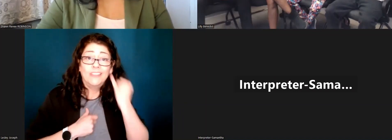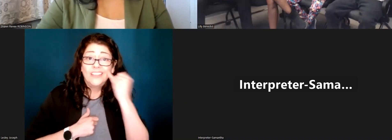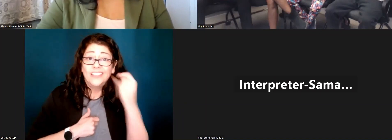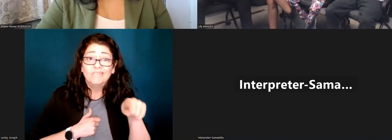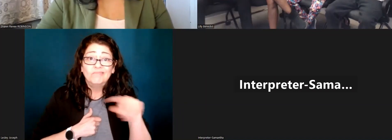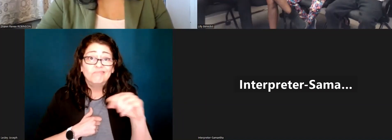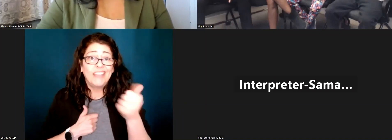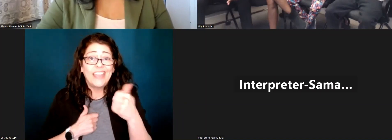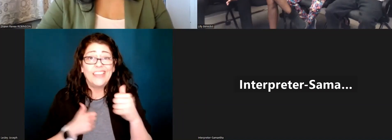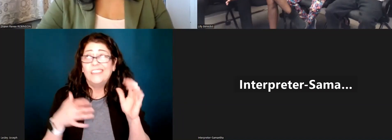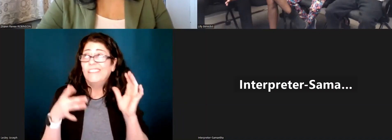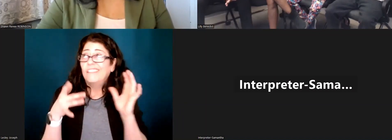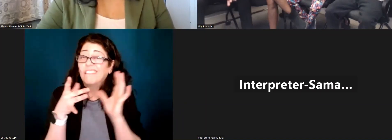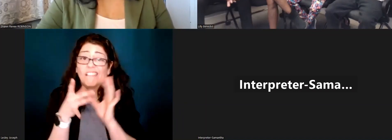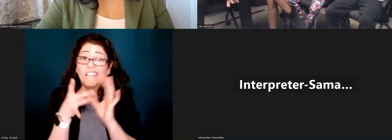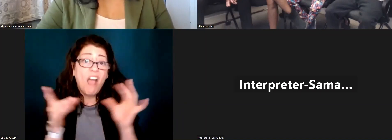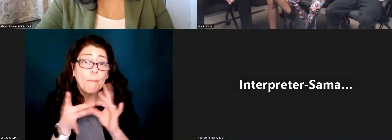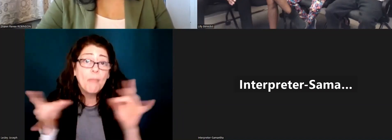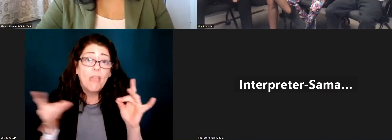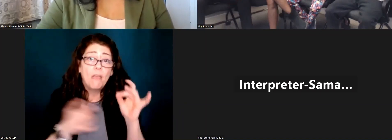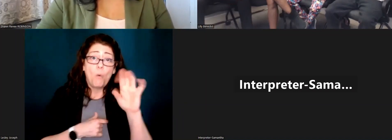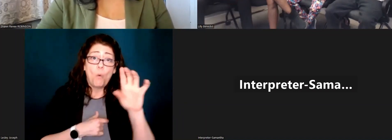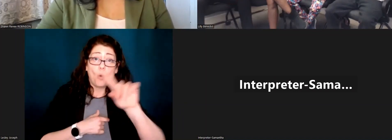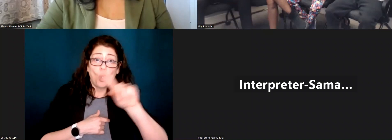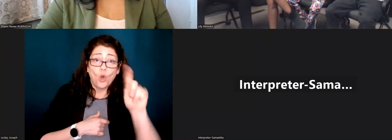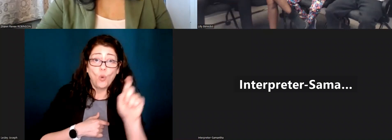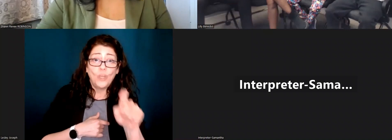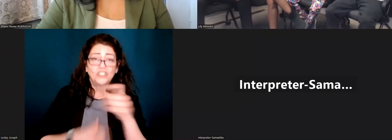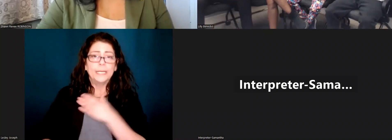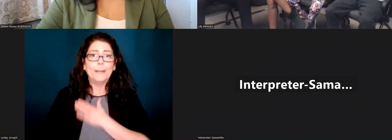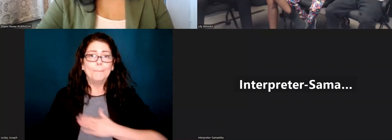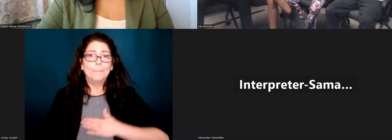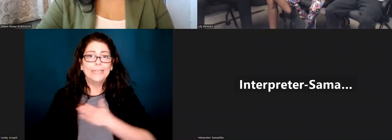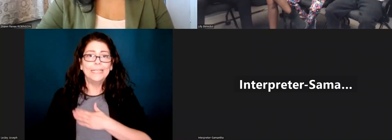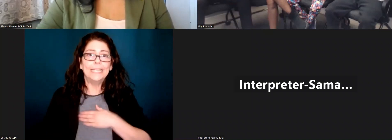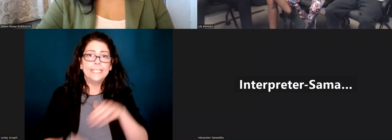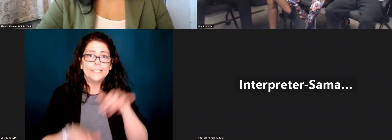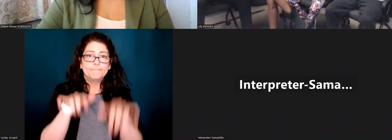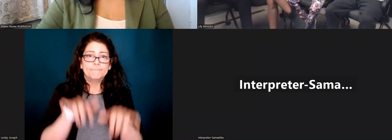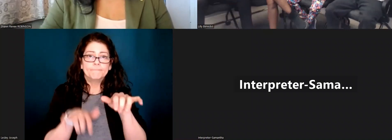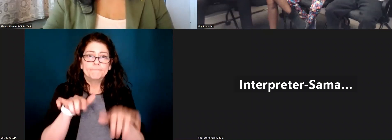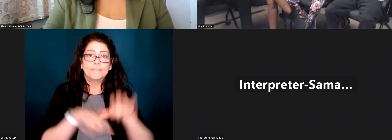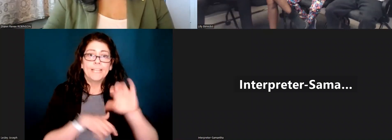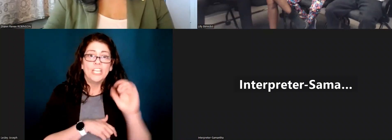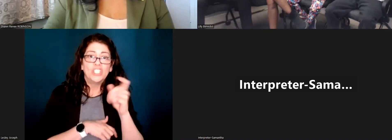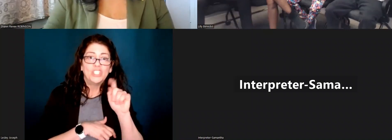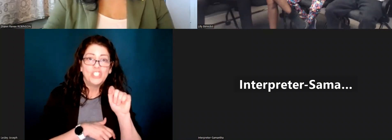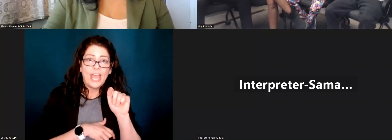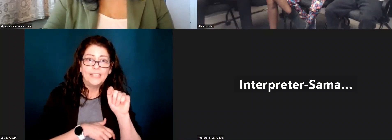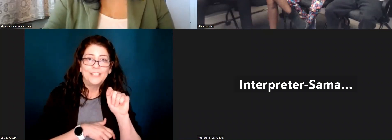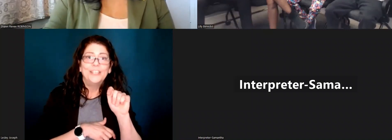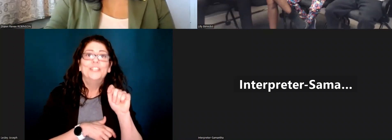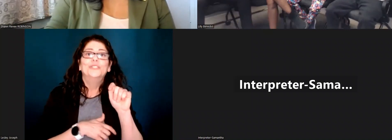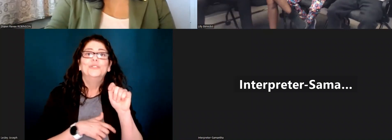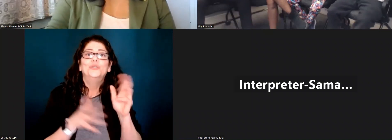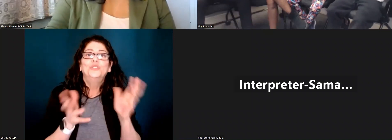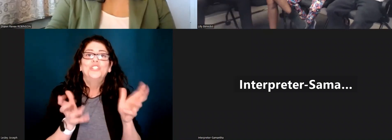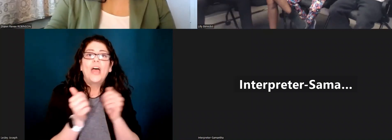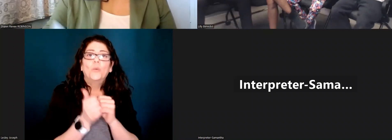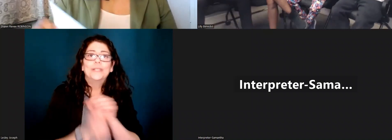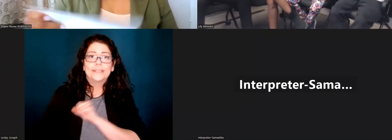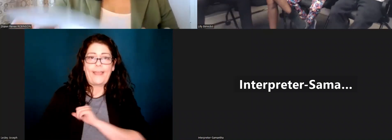a question, please use the chat feature to speak with our Seed support staff, okay?